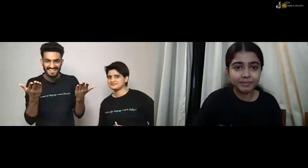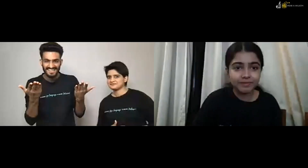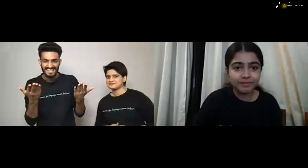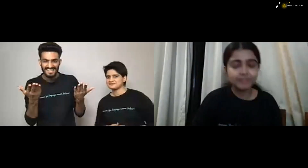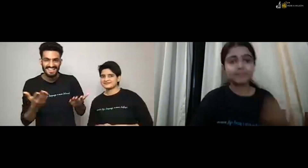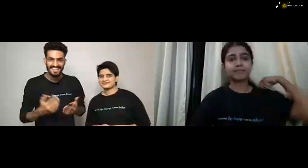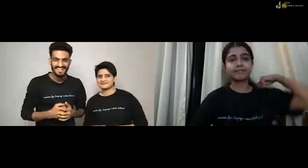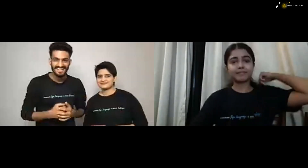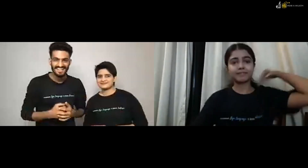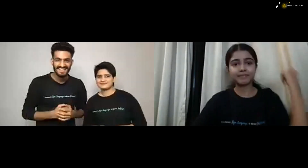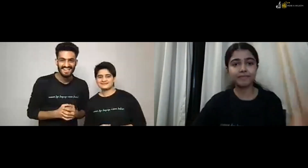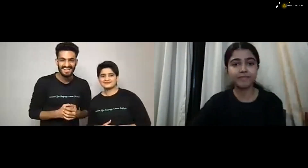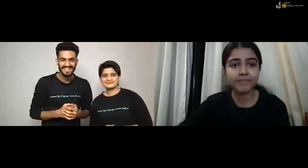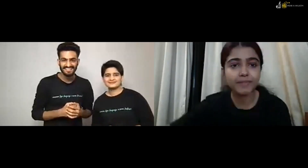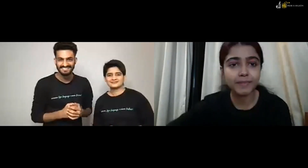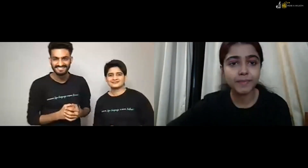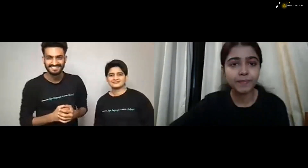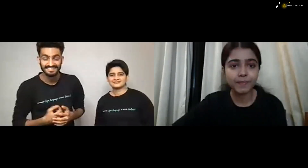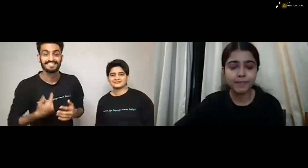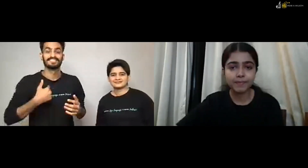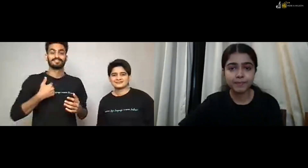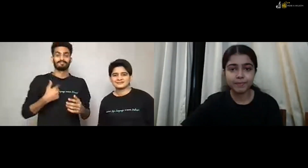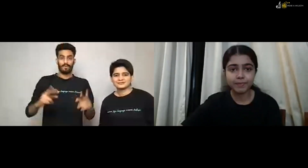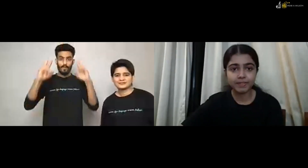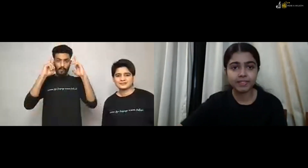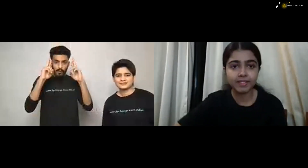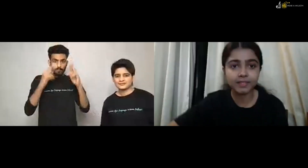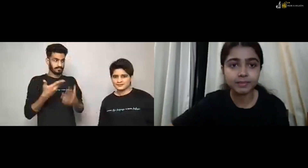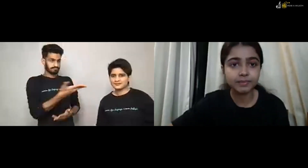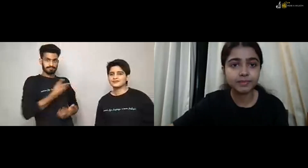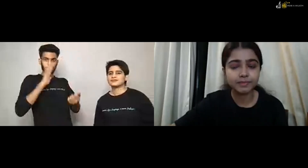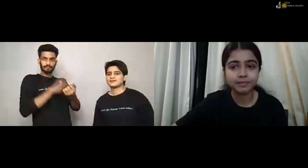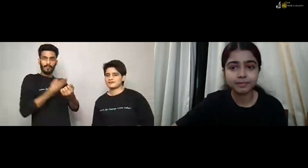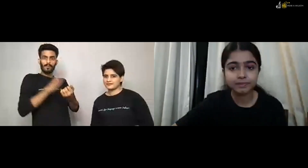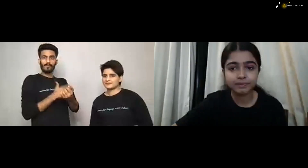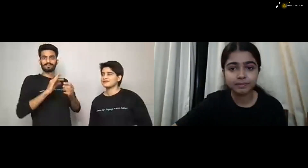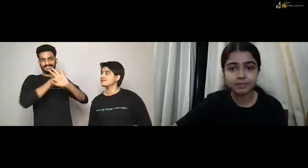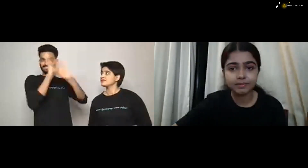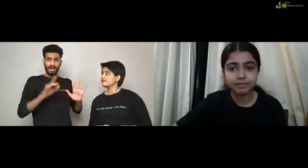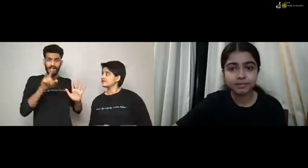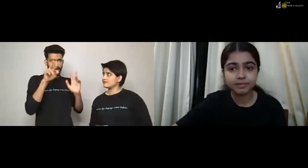I hope everyone is interested, right? This our song. I hope